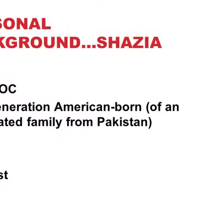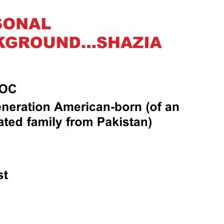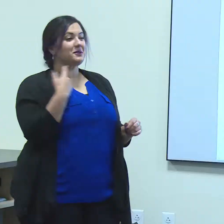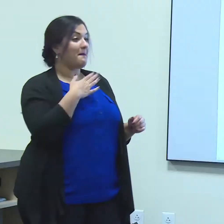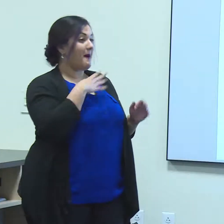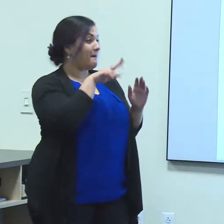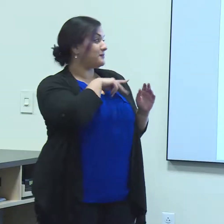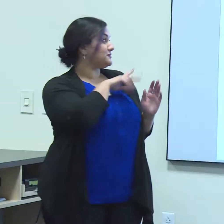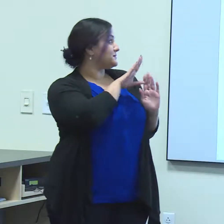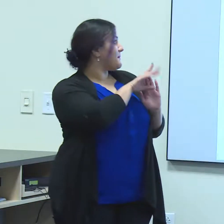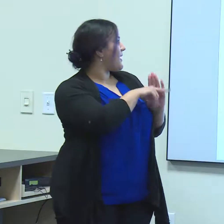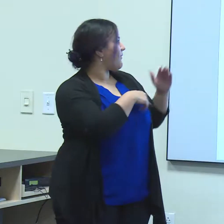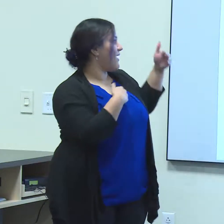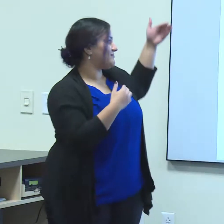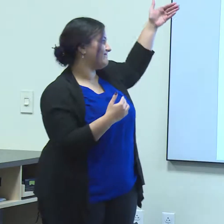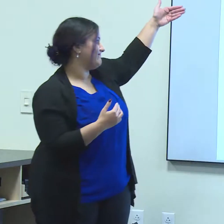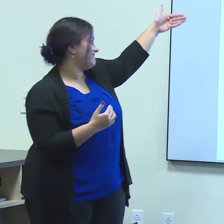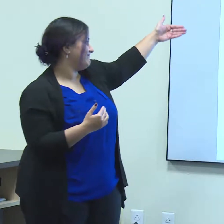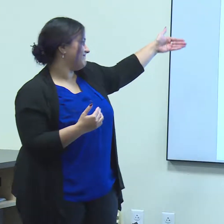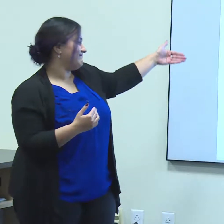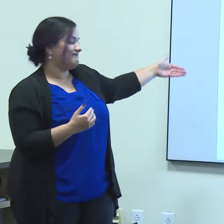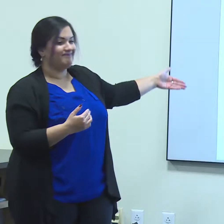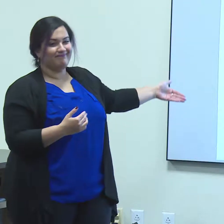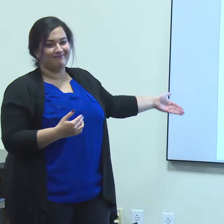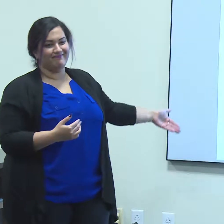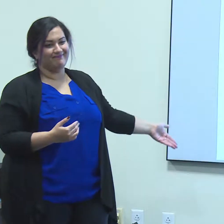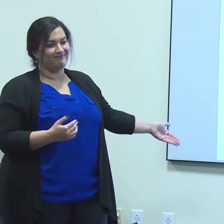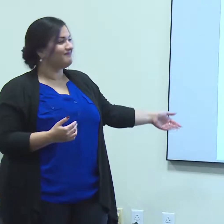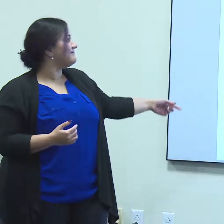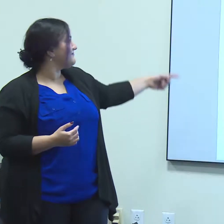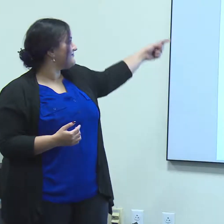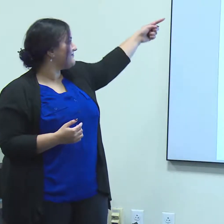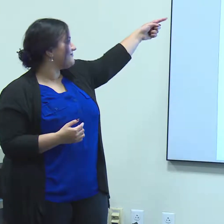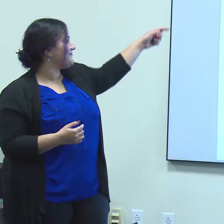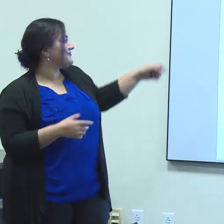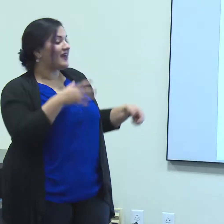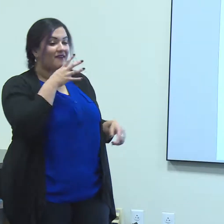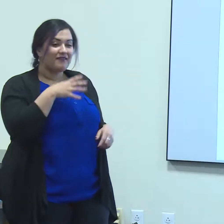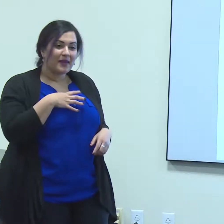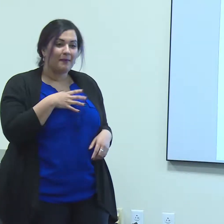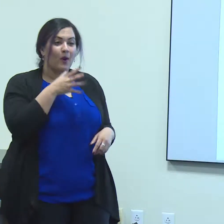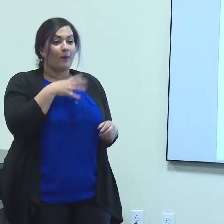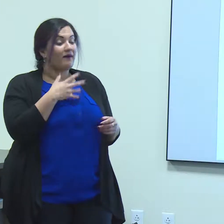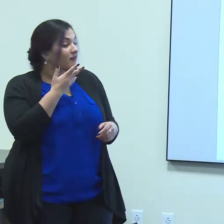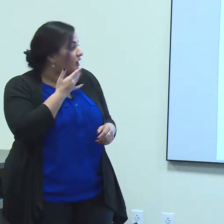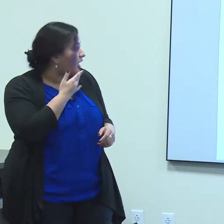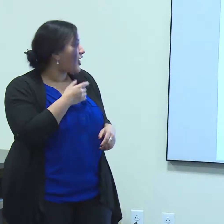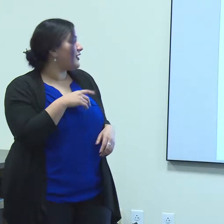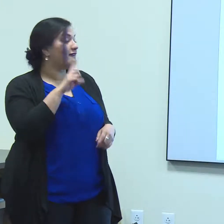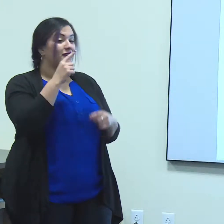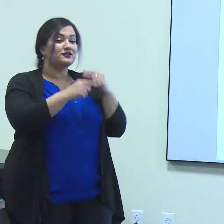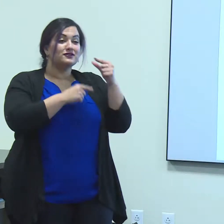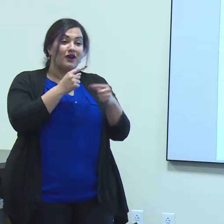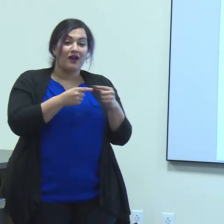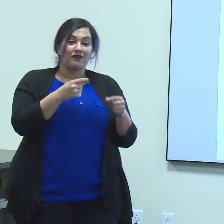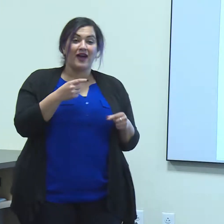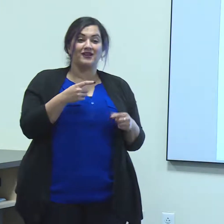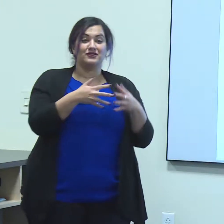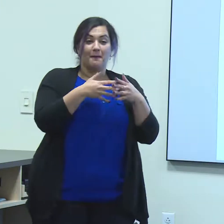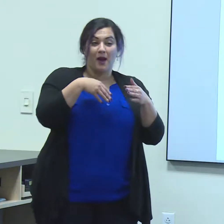My personal background includes all of these items listed here. I'm a female, a woman of color, a first-generation